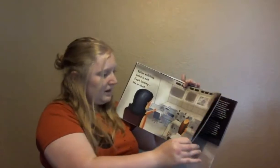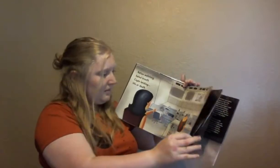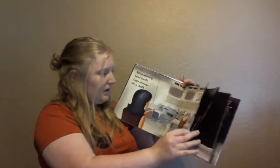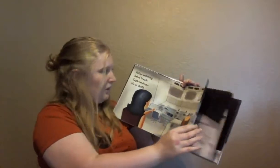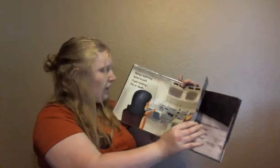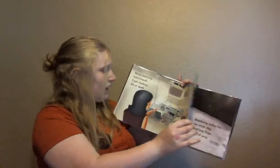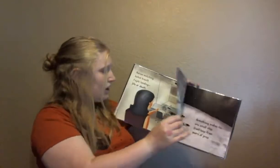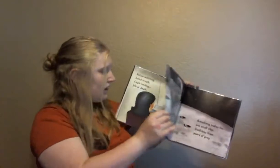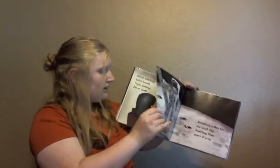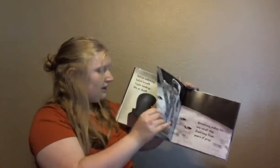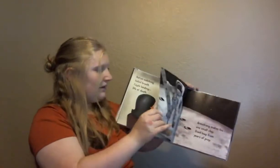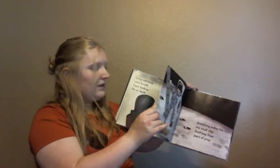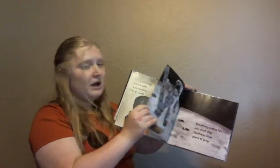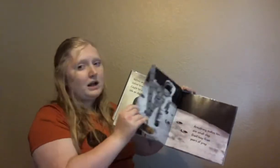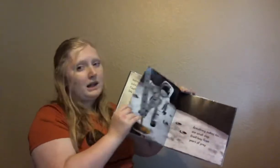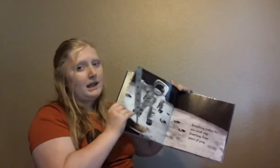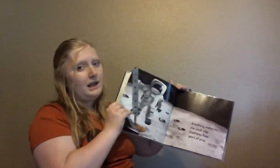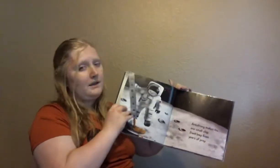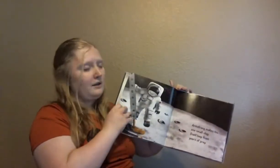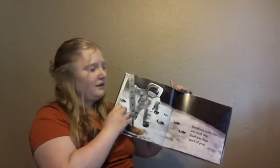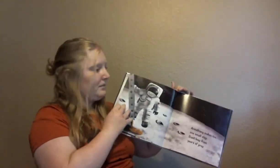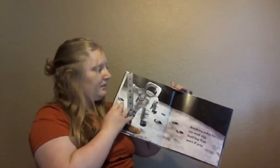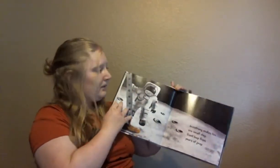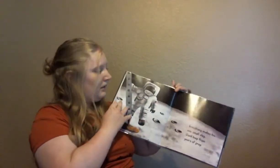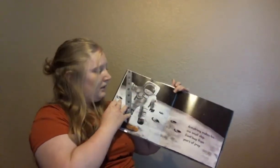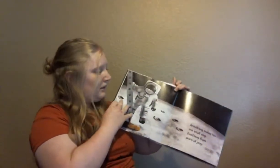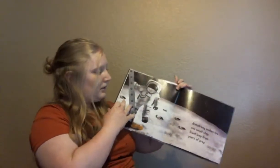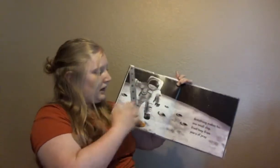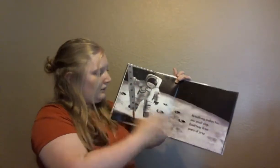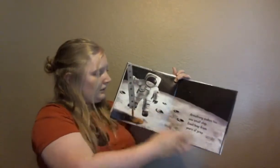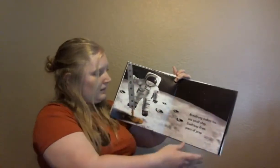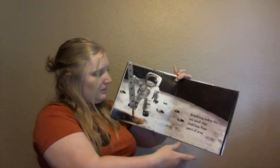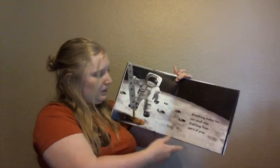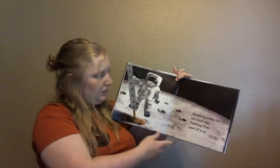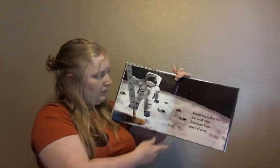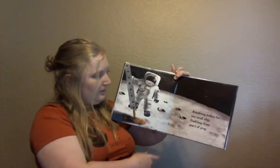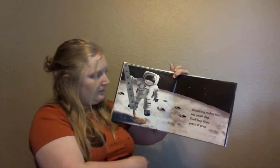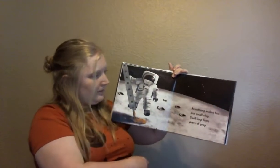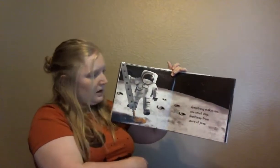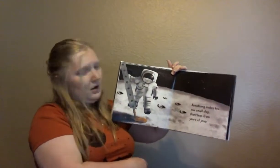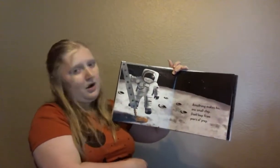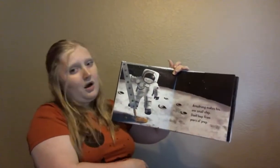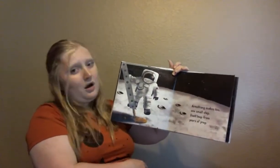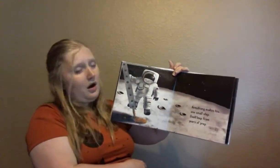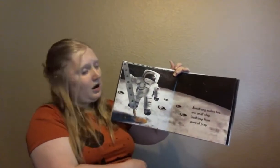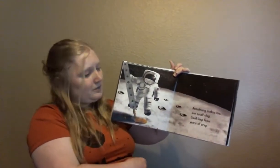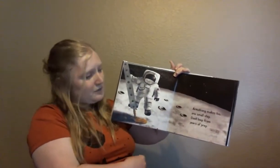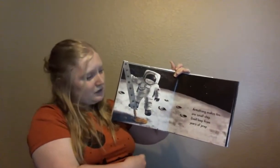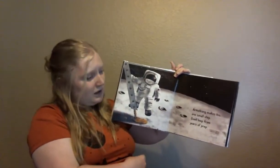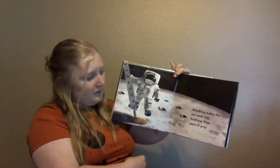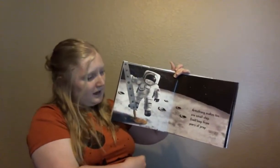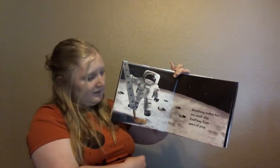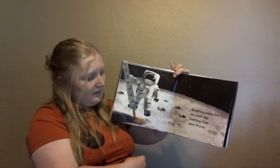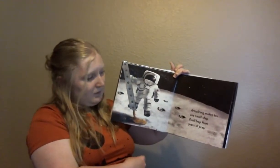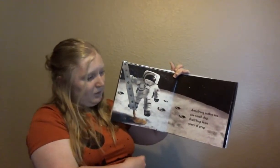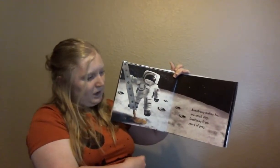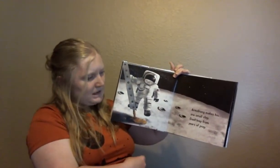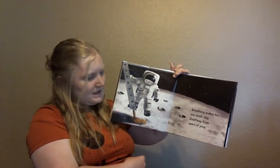People are watching to see if they're gonna land their craft on the moon. Armstrong makes his one